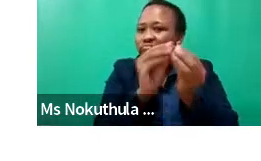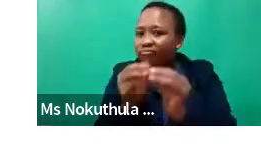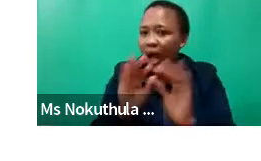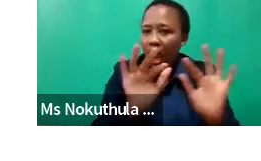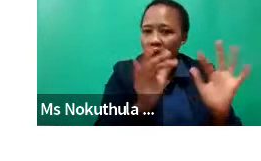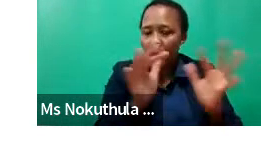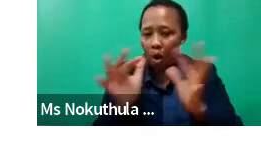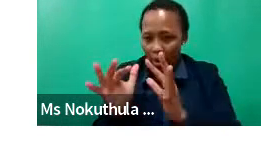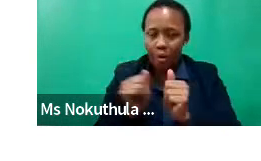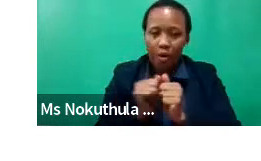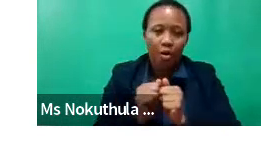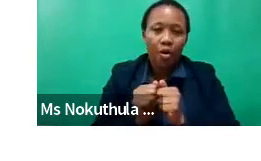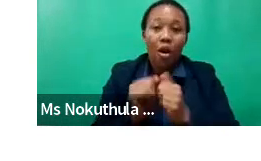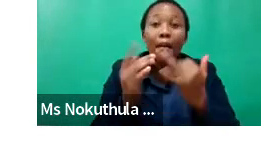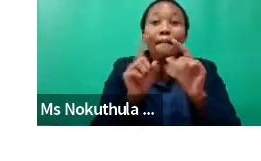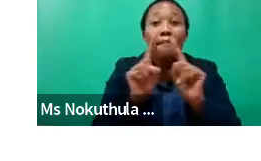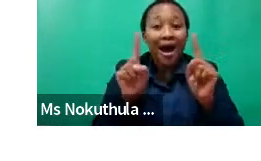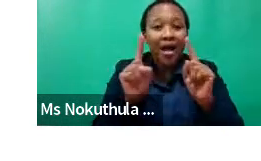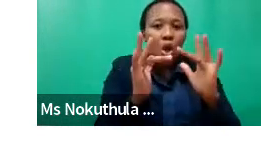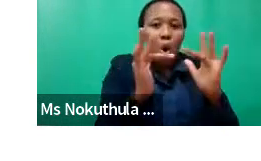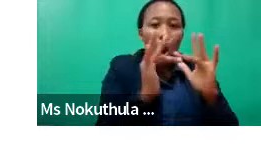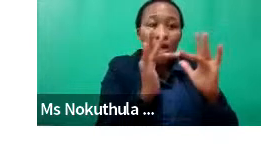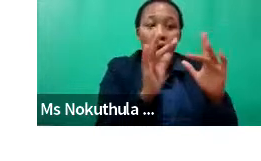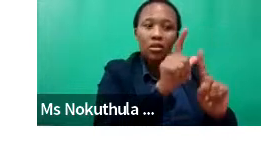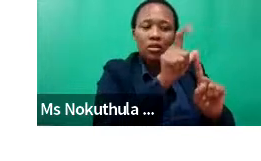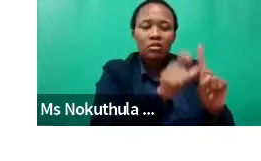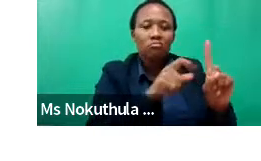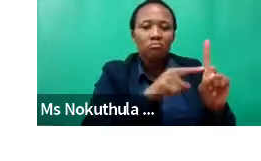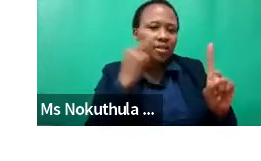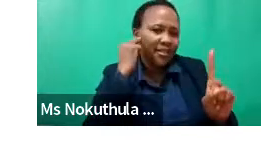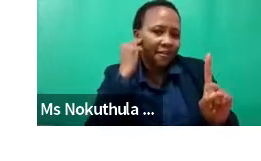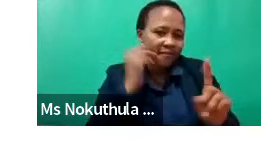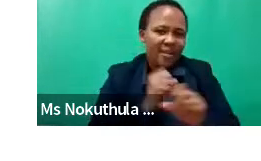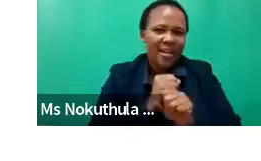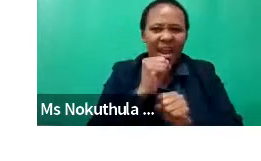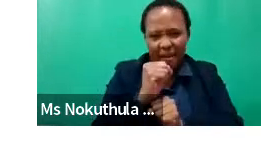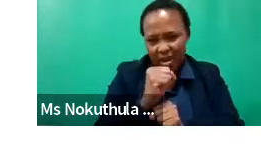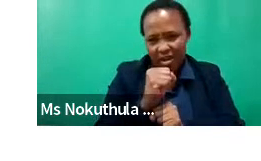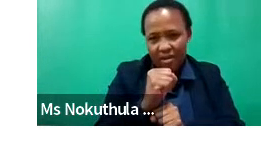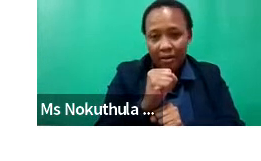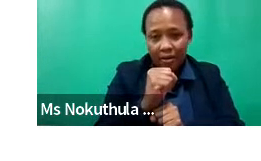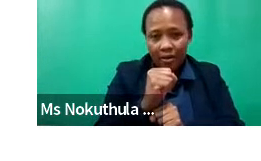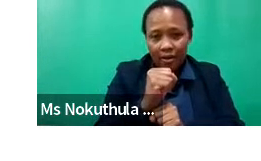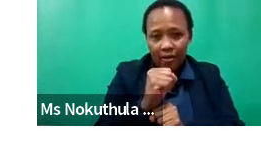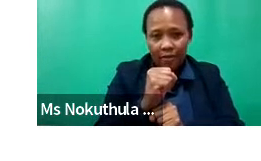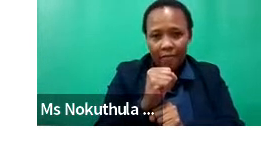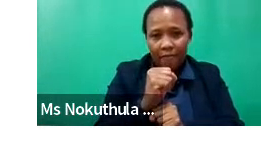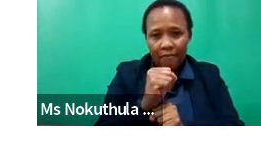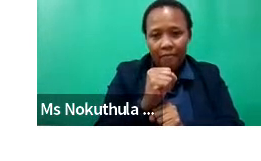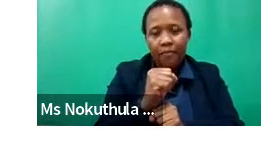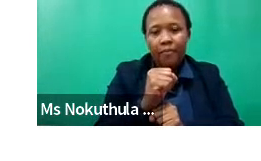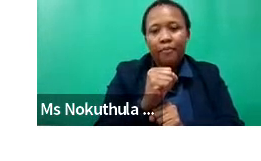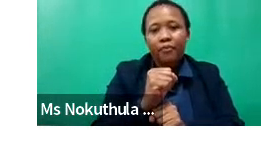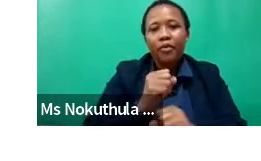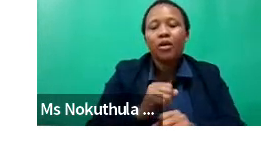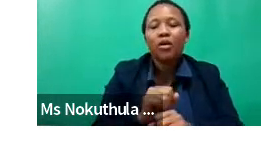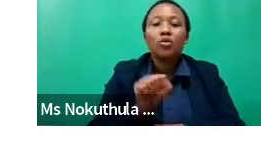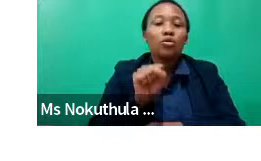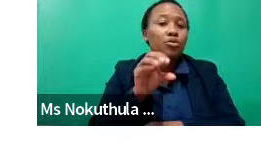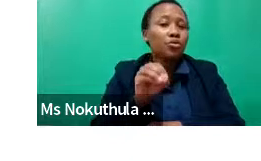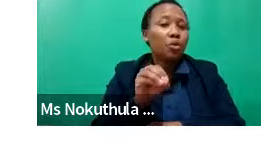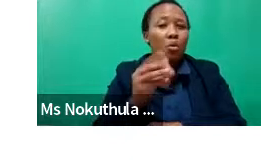contacted again about the fact that they will be changing, they will be reducing it from 5 to 3. So they were not really